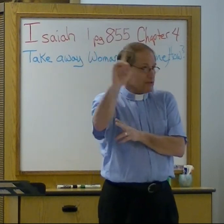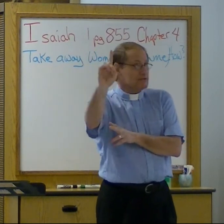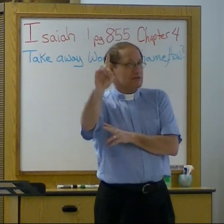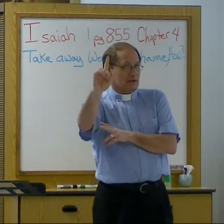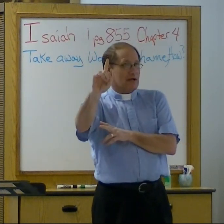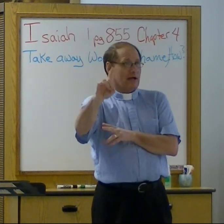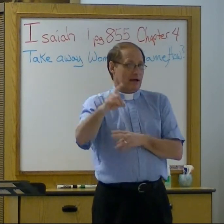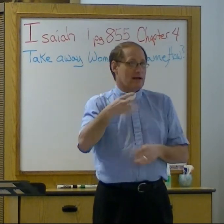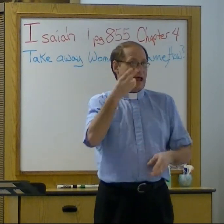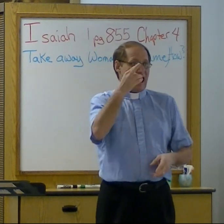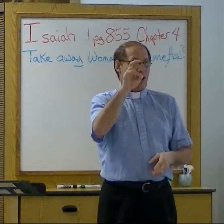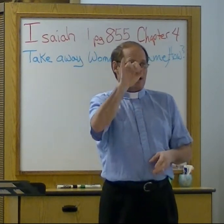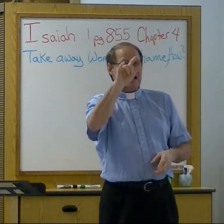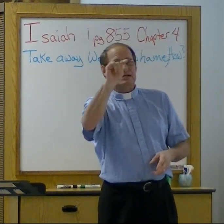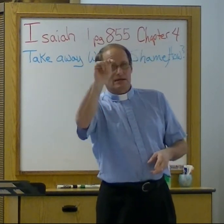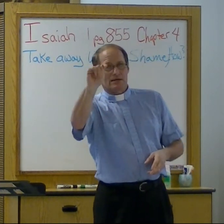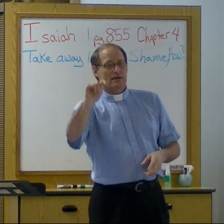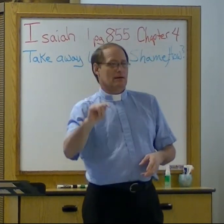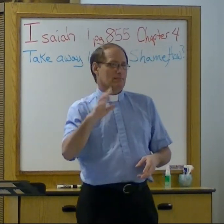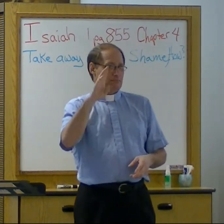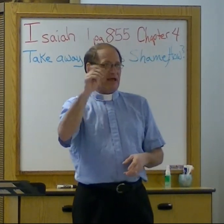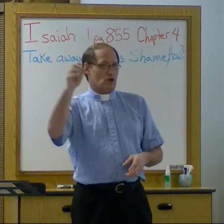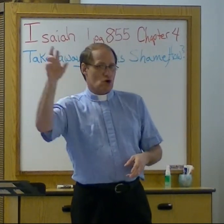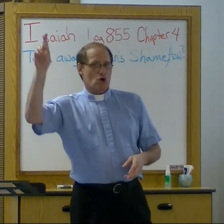Gerald. Harriet Baker.